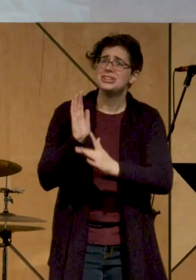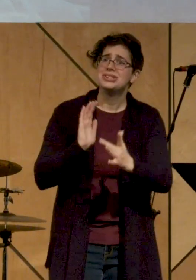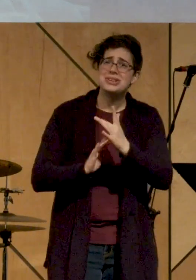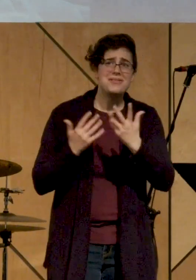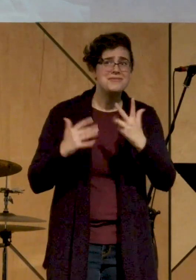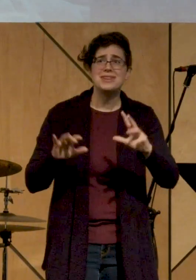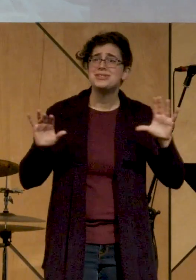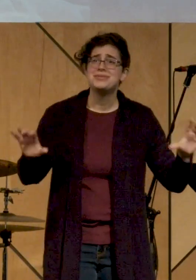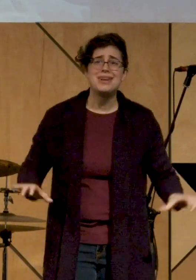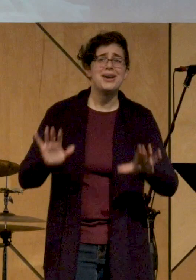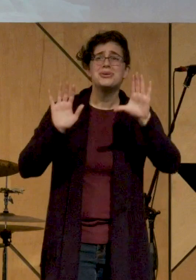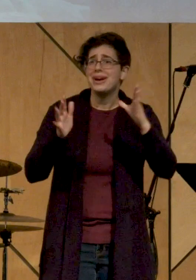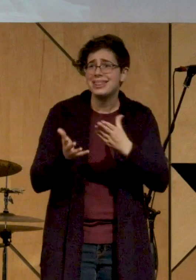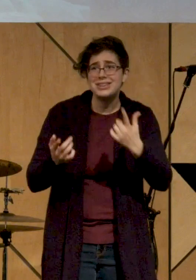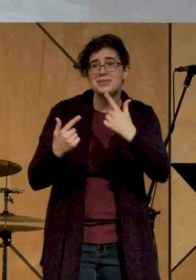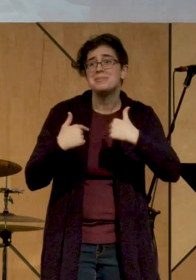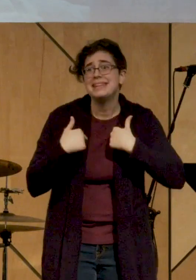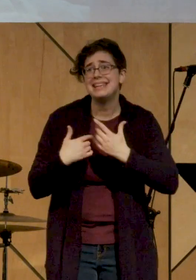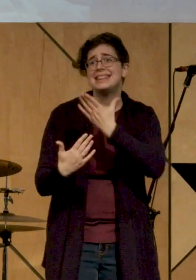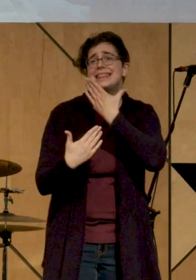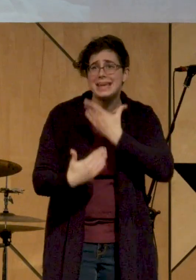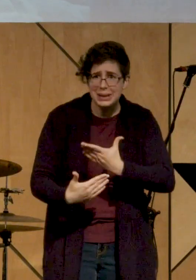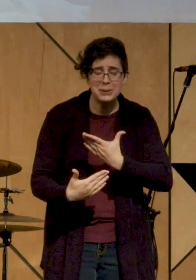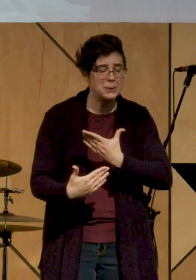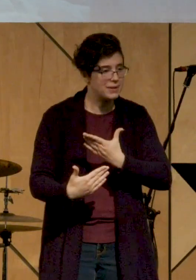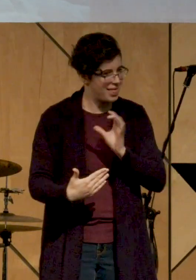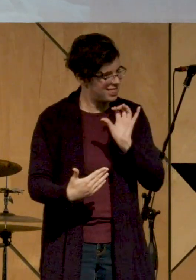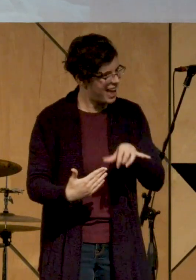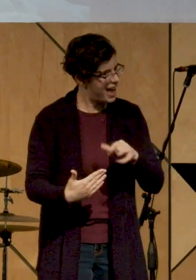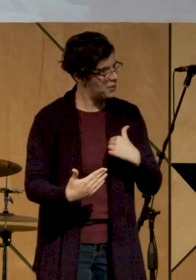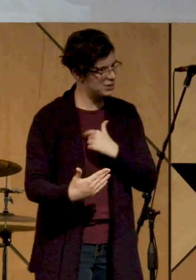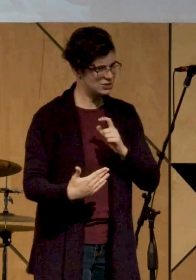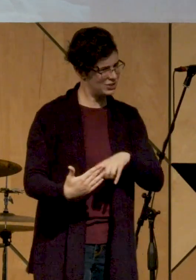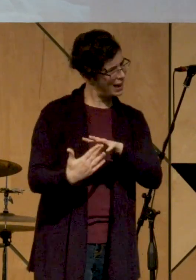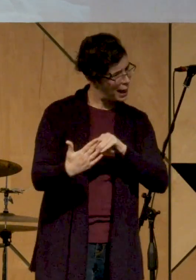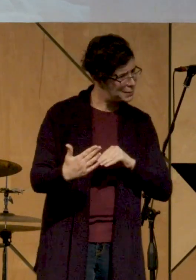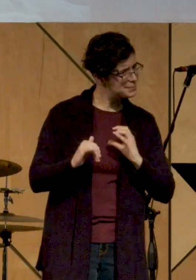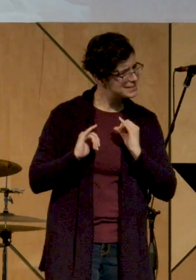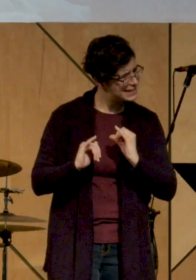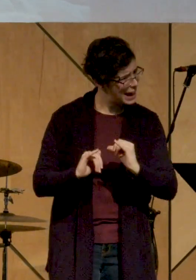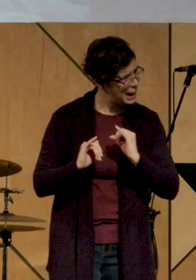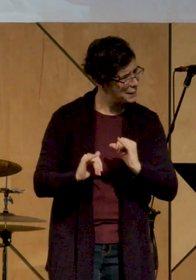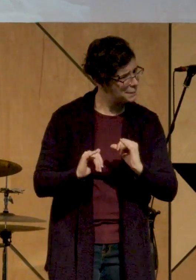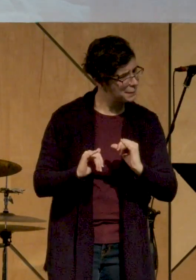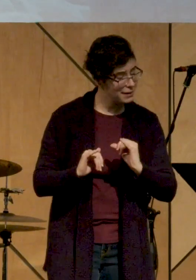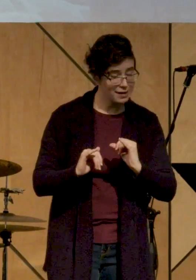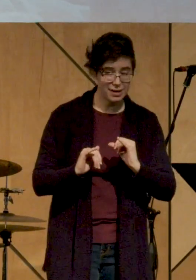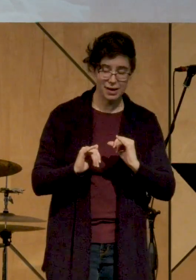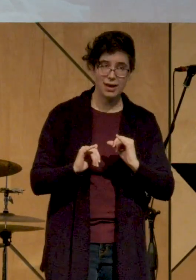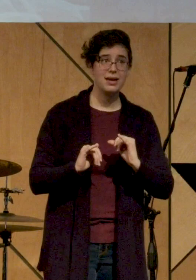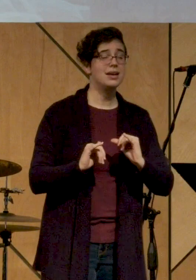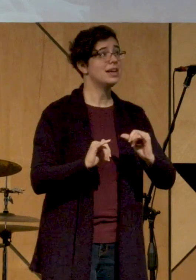you've done great things for me. Thank you. Jesus, you gave your life for